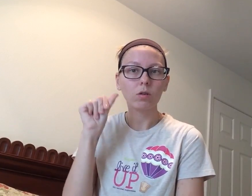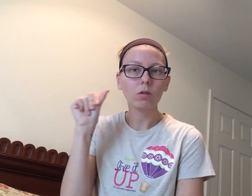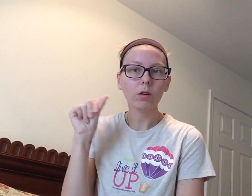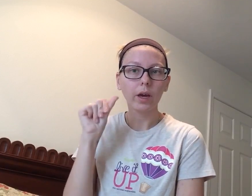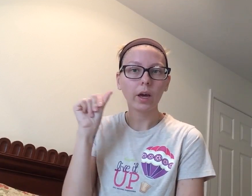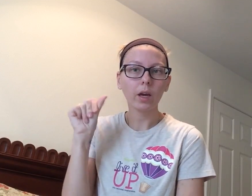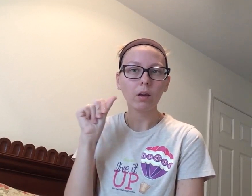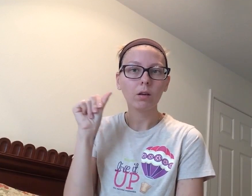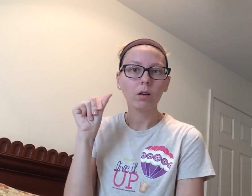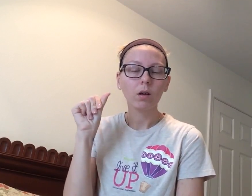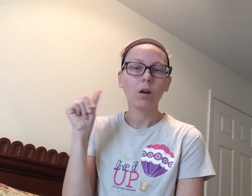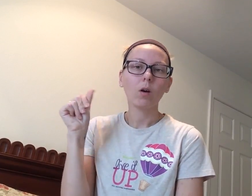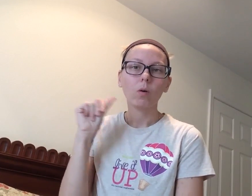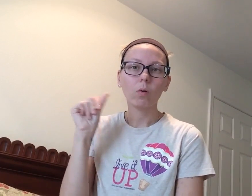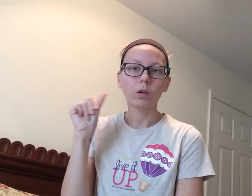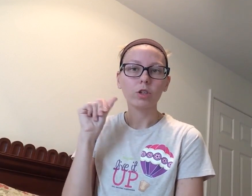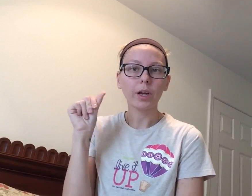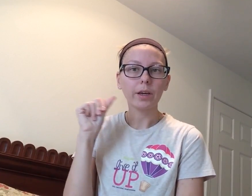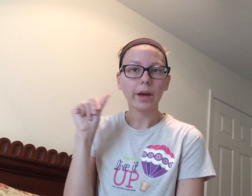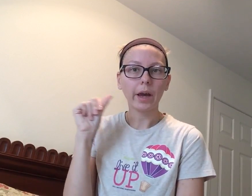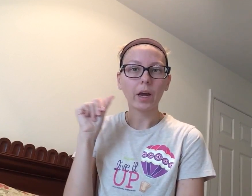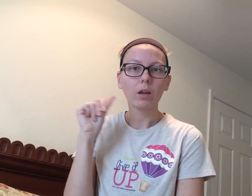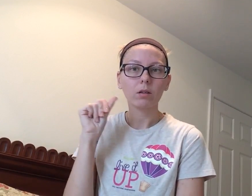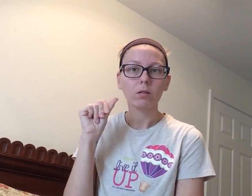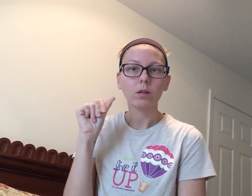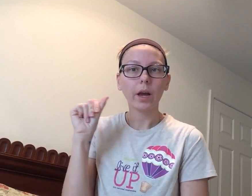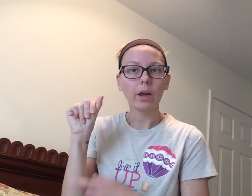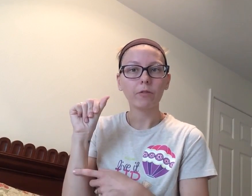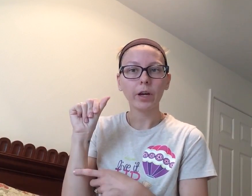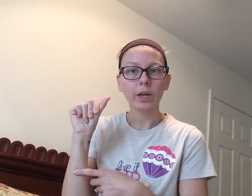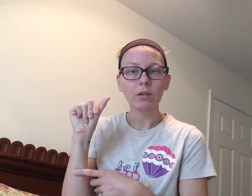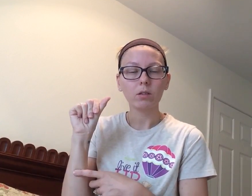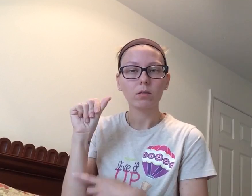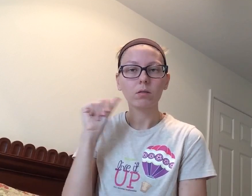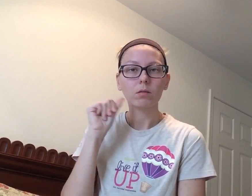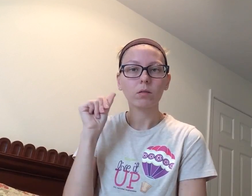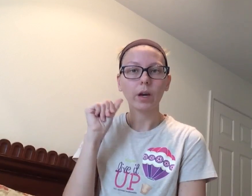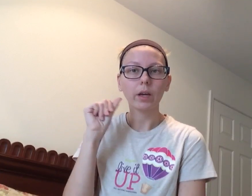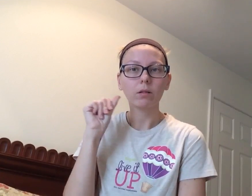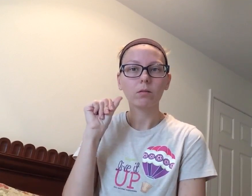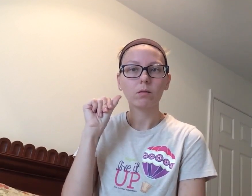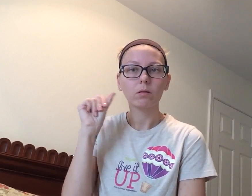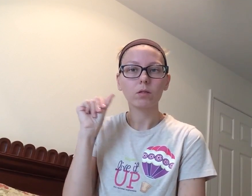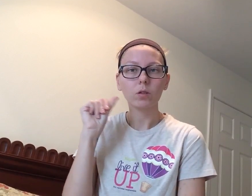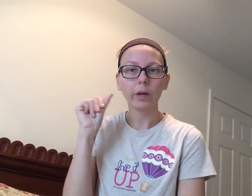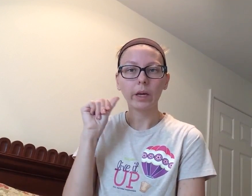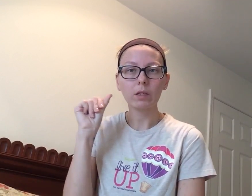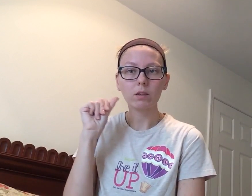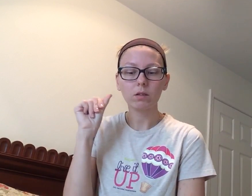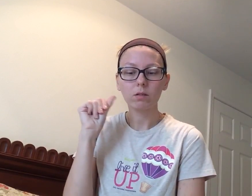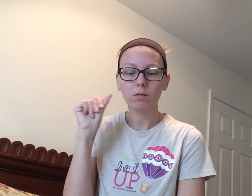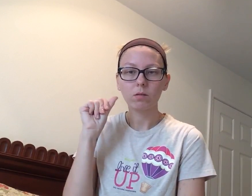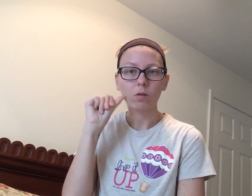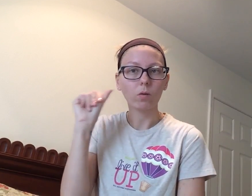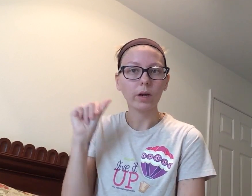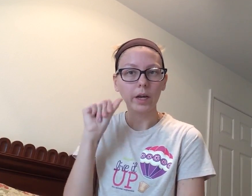circle A or shake A. A for aunt. Okay, so aunt or